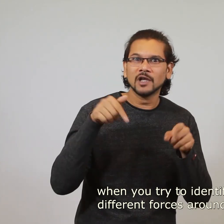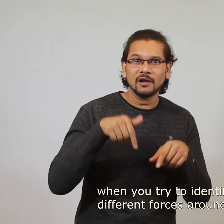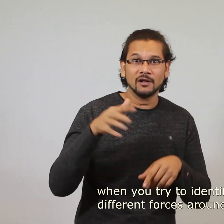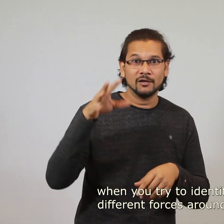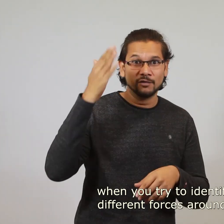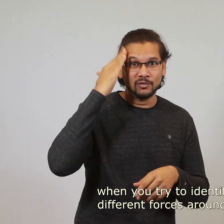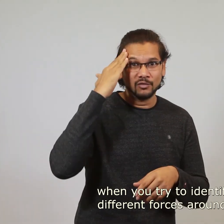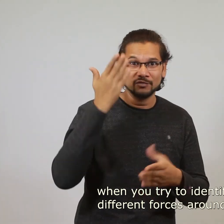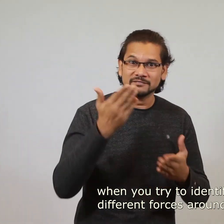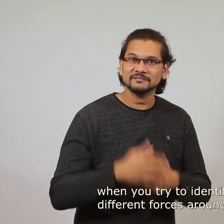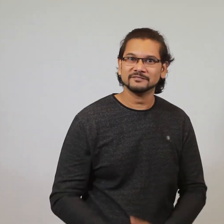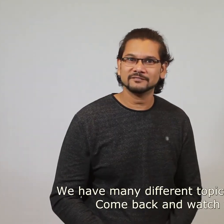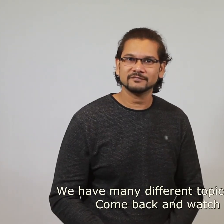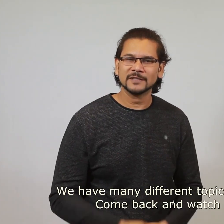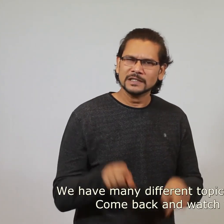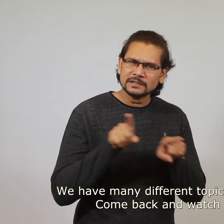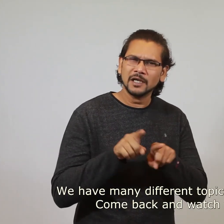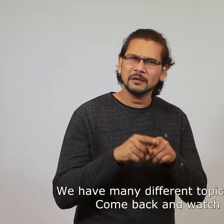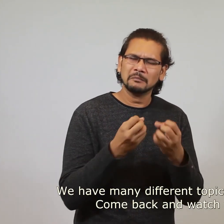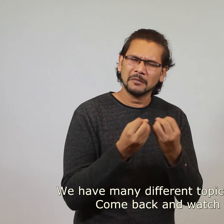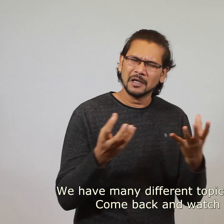the different types of forces around you. We